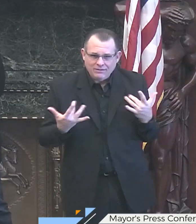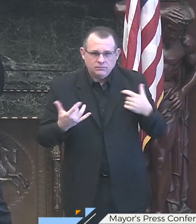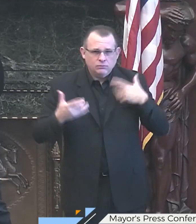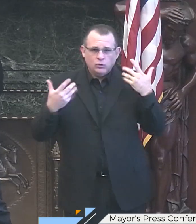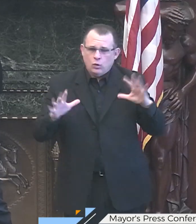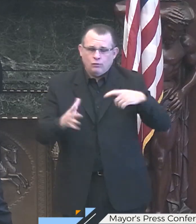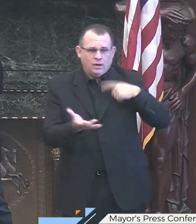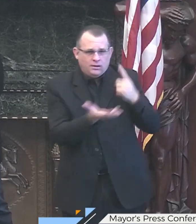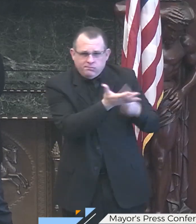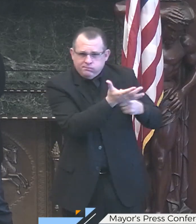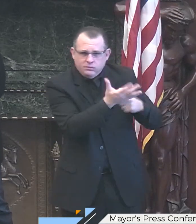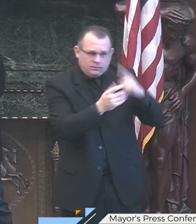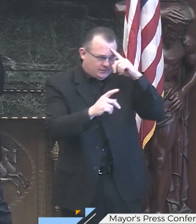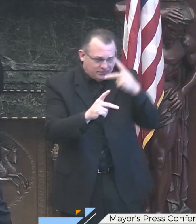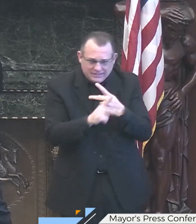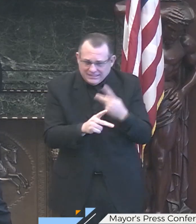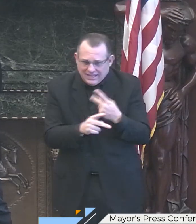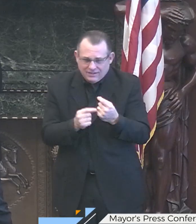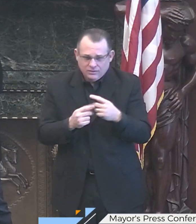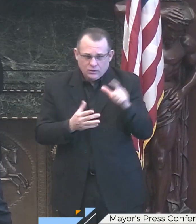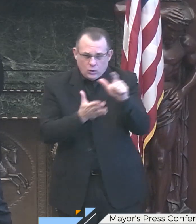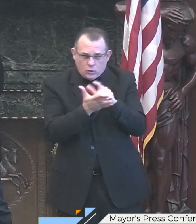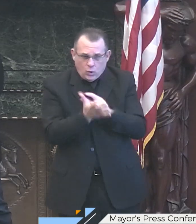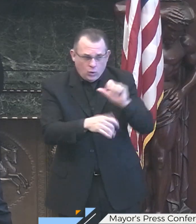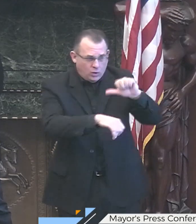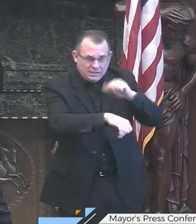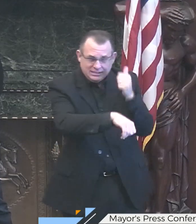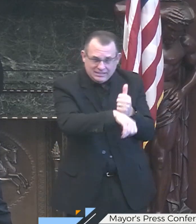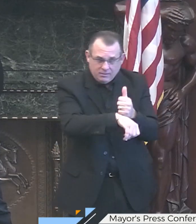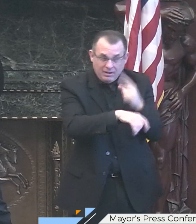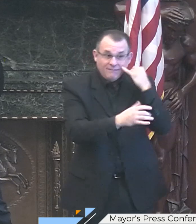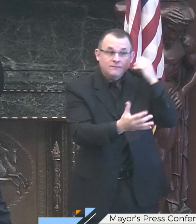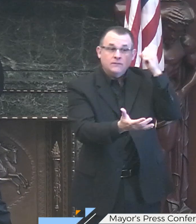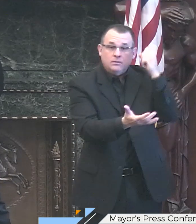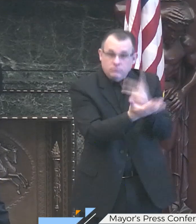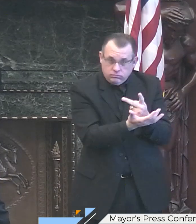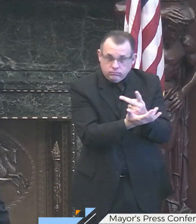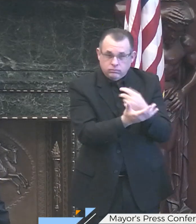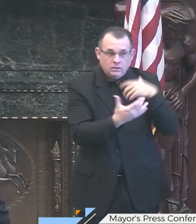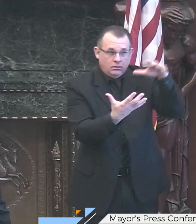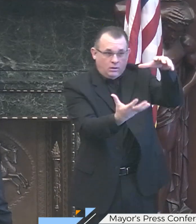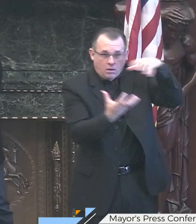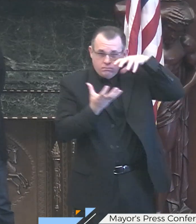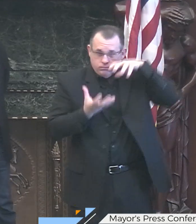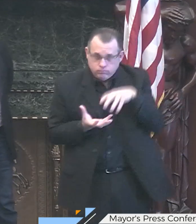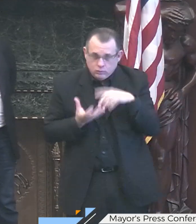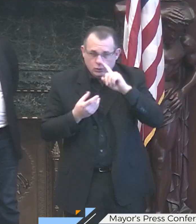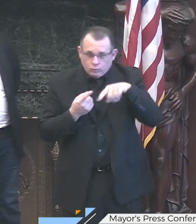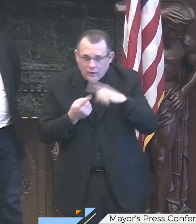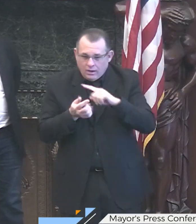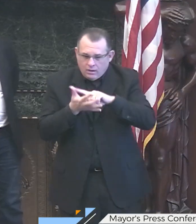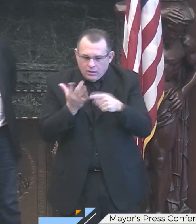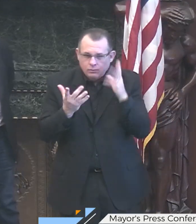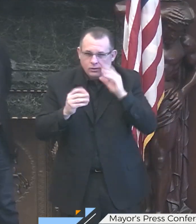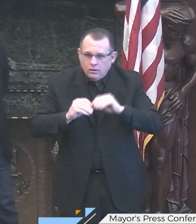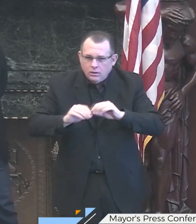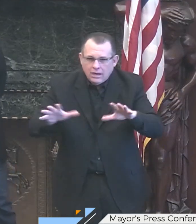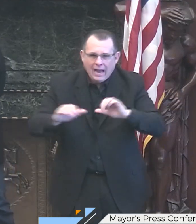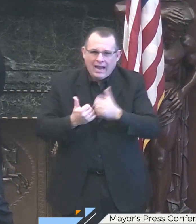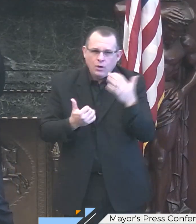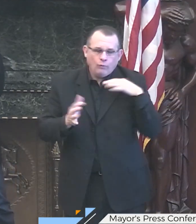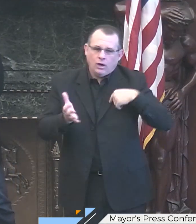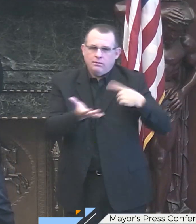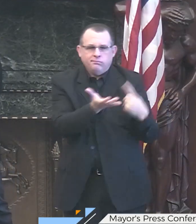what the legislation says and when we expect and how much we expect to get and when we expect to get it. Okay, thank